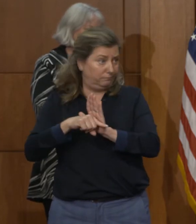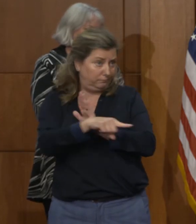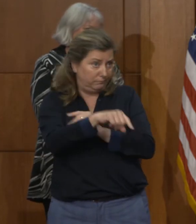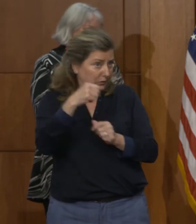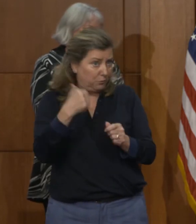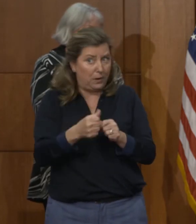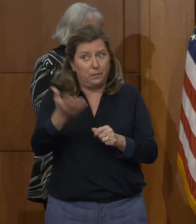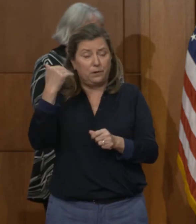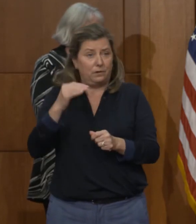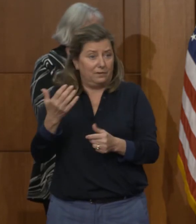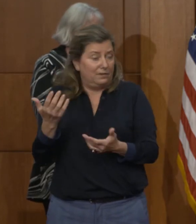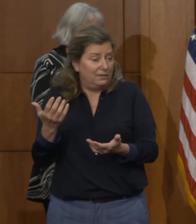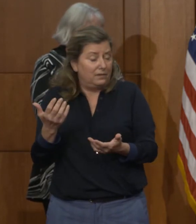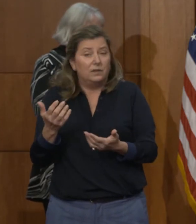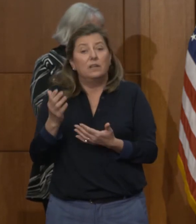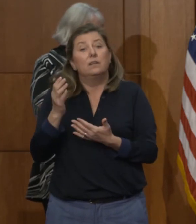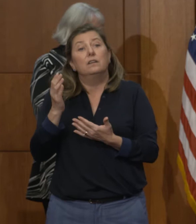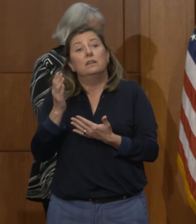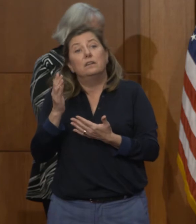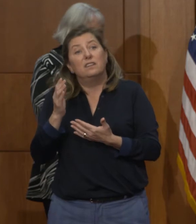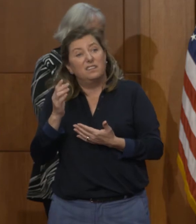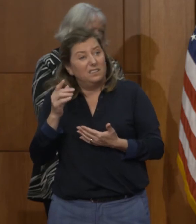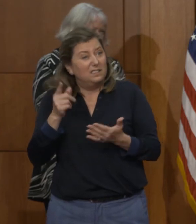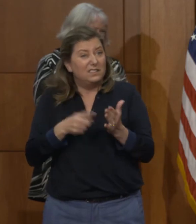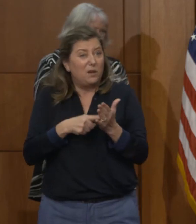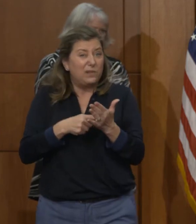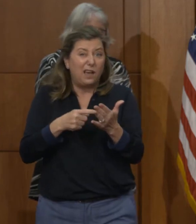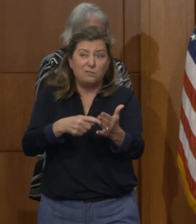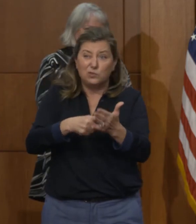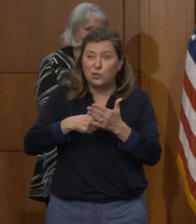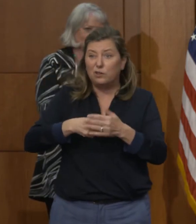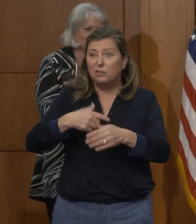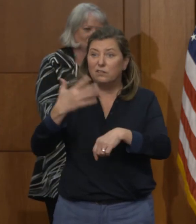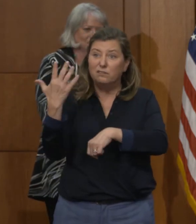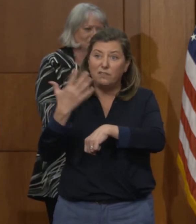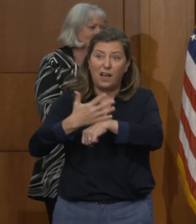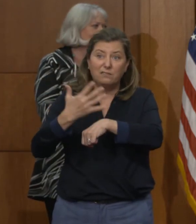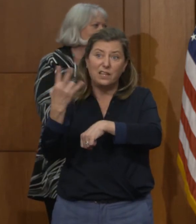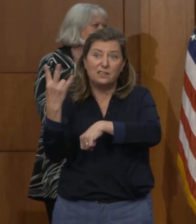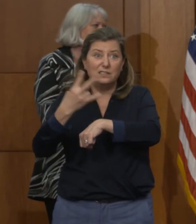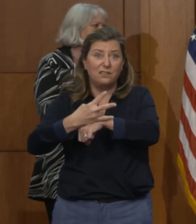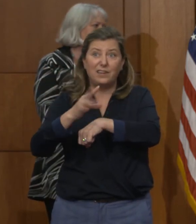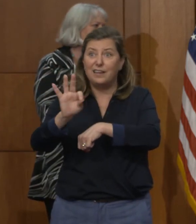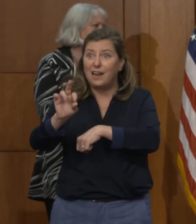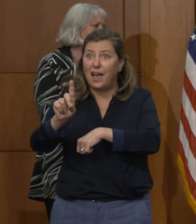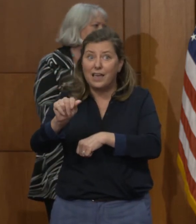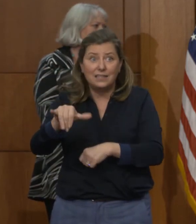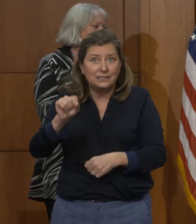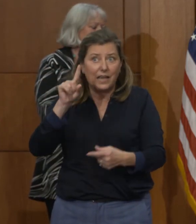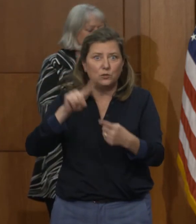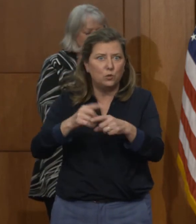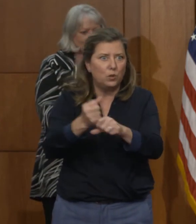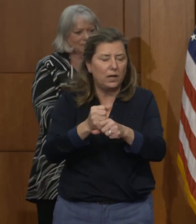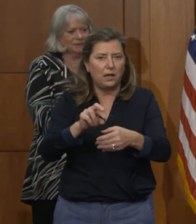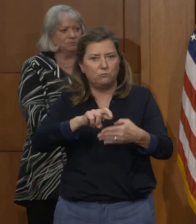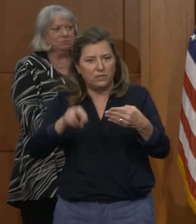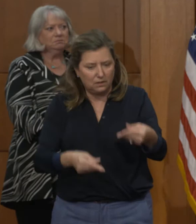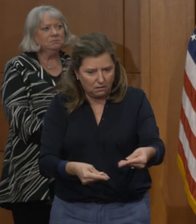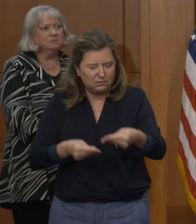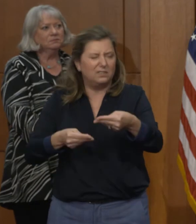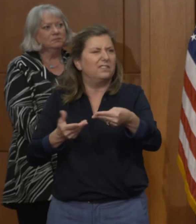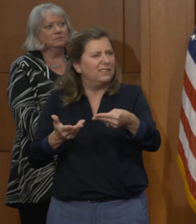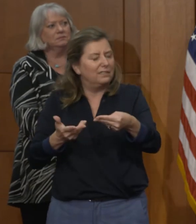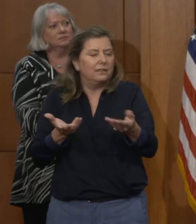we were talking about this earlier, some of the results were taking 5, 7, 9 days in order to get those results back. And